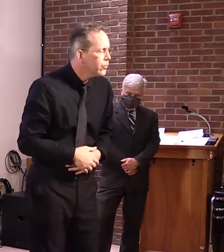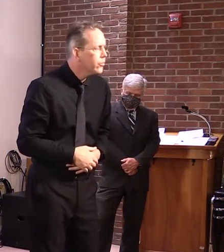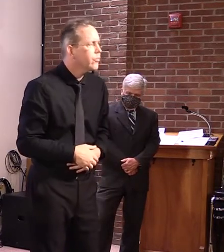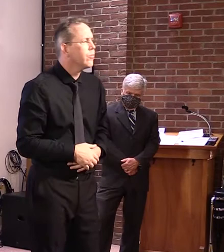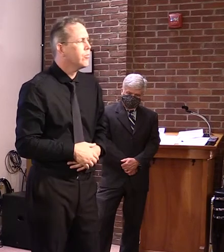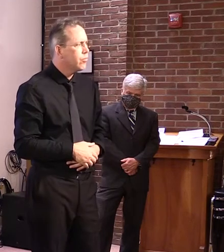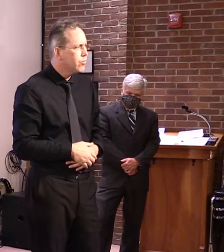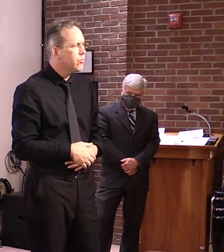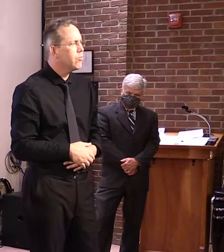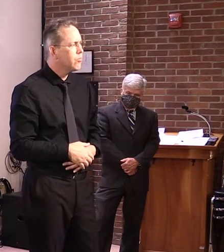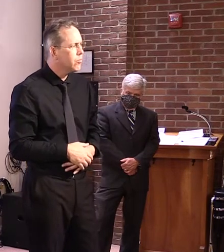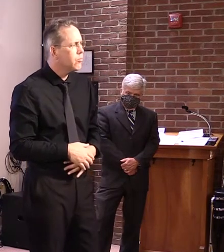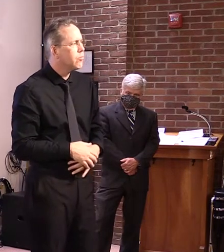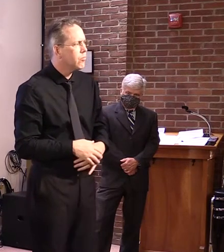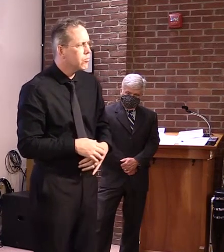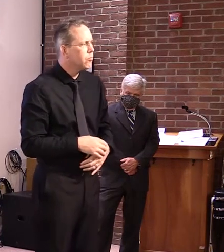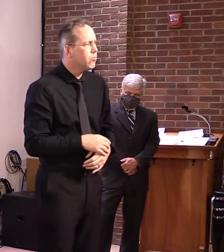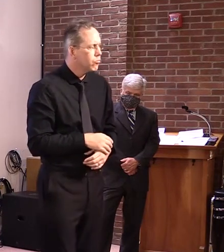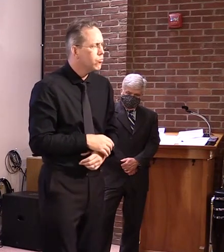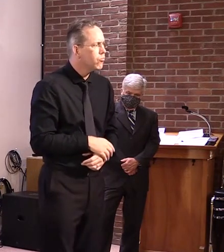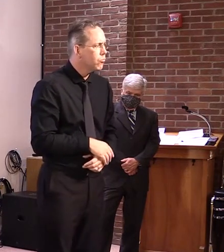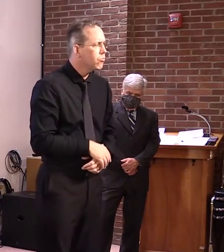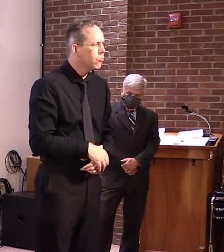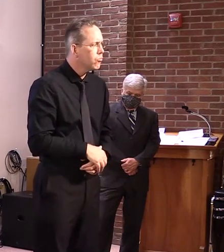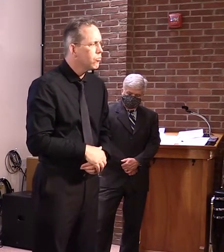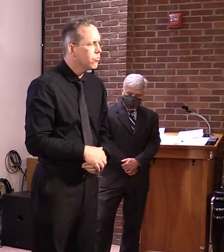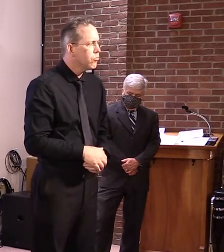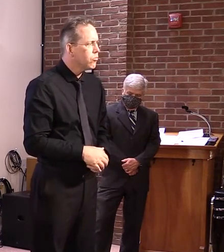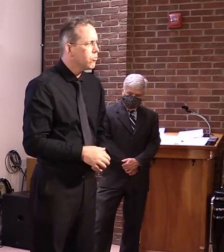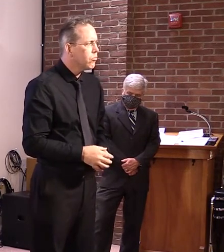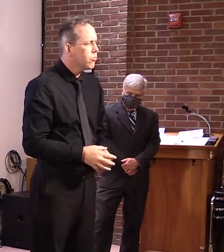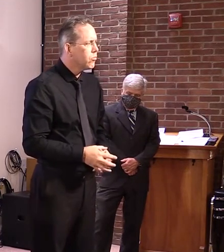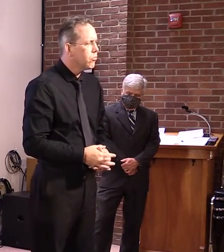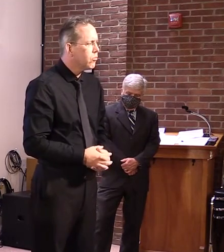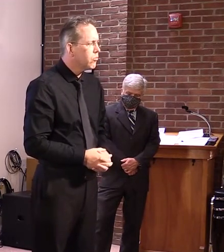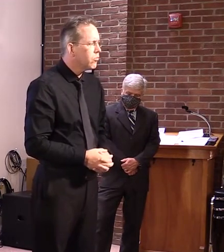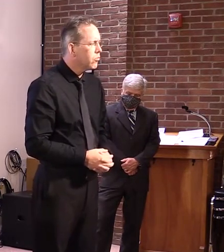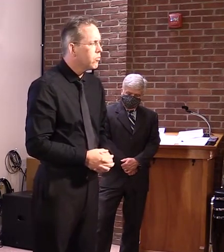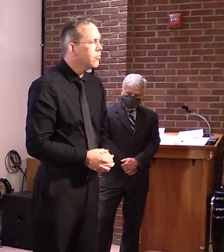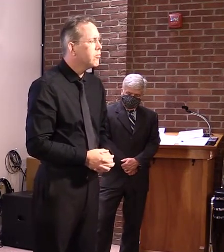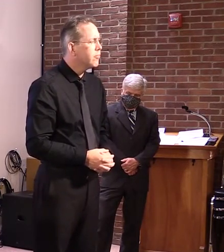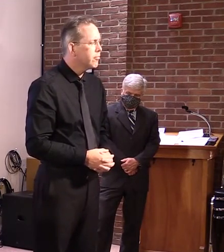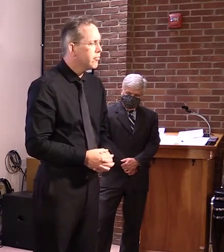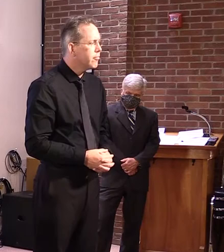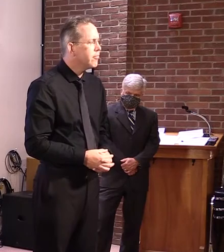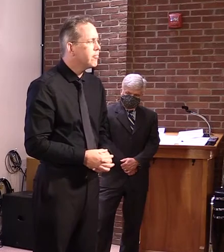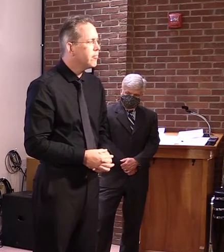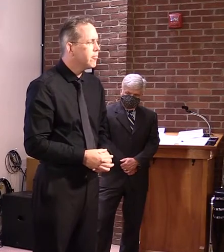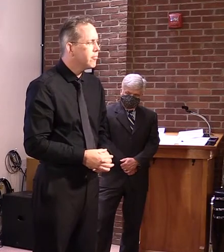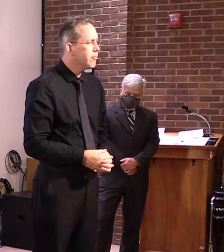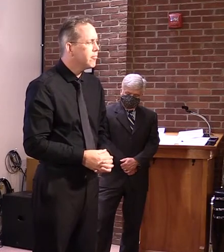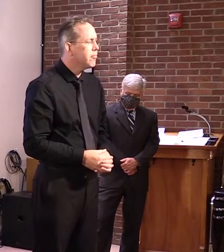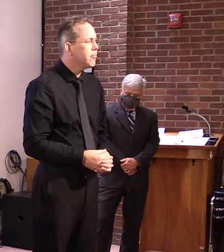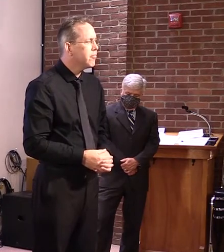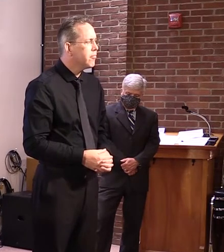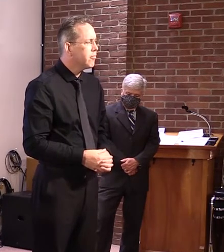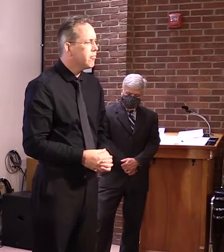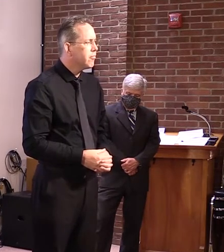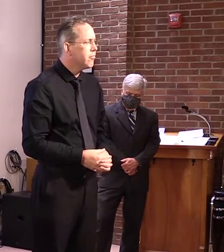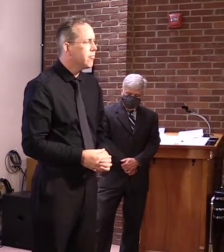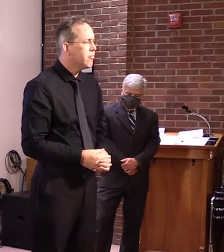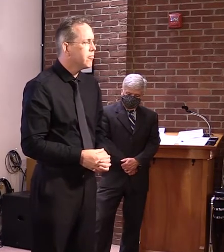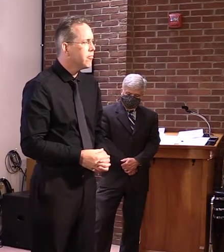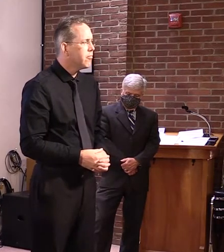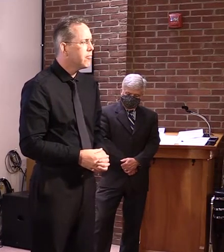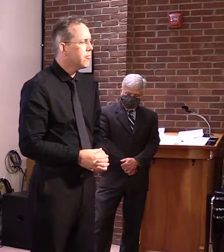hearing some words that I may not fully understand, and maybe you or Dr. Levine can clarify them for